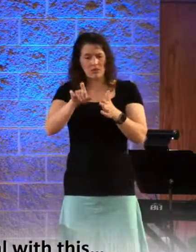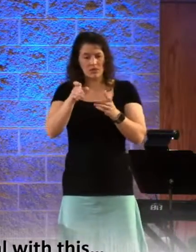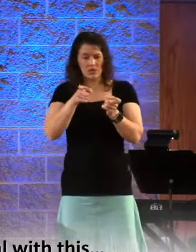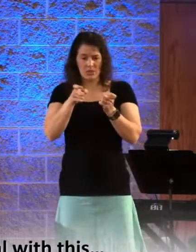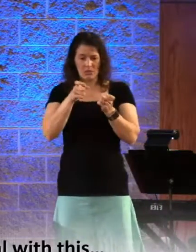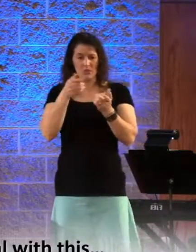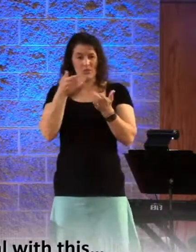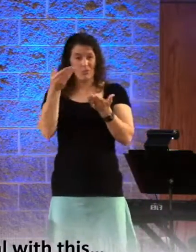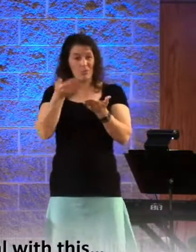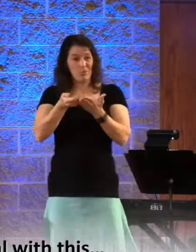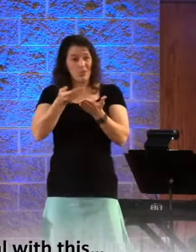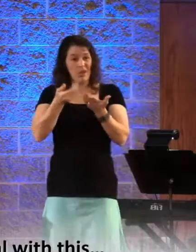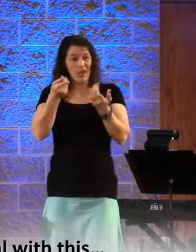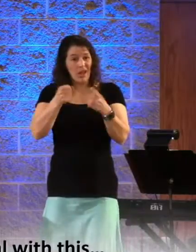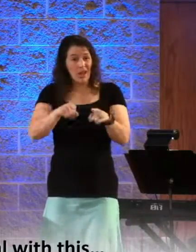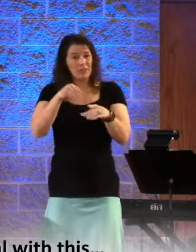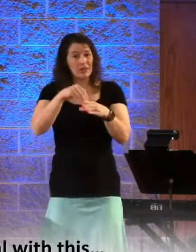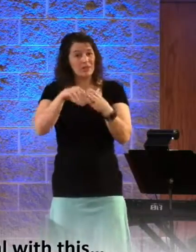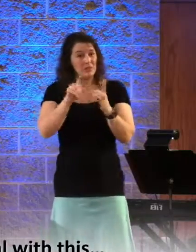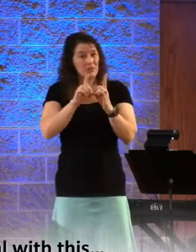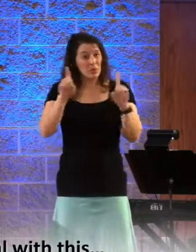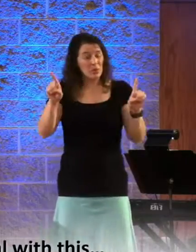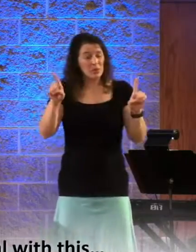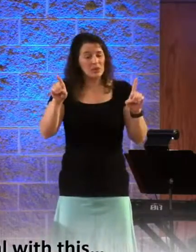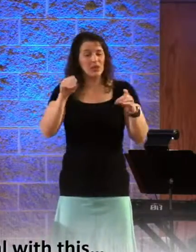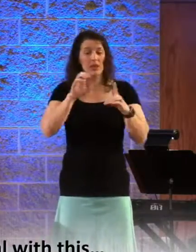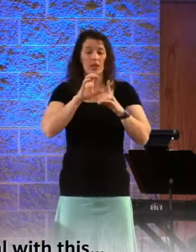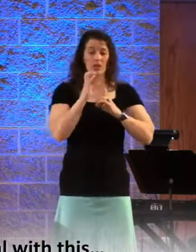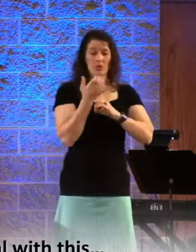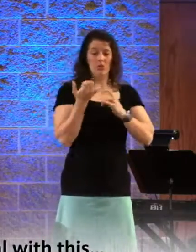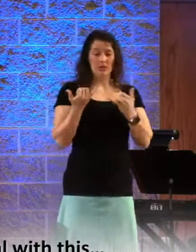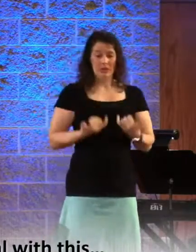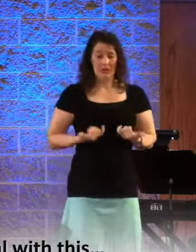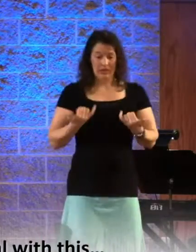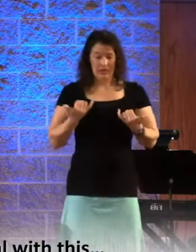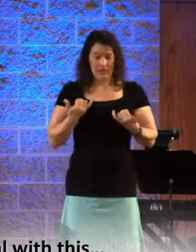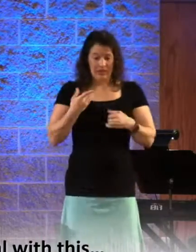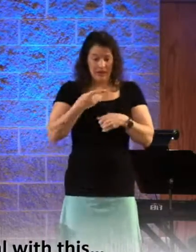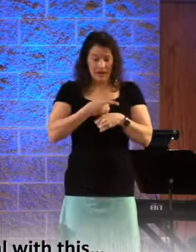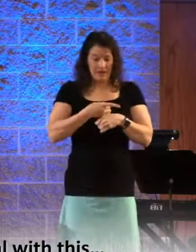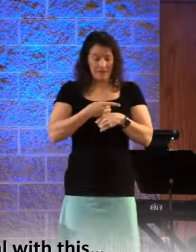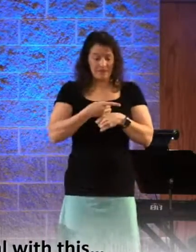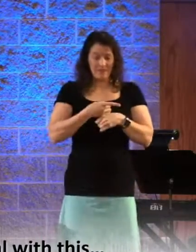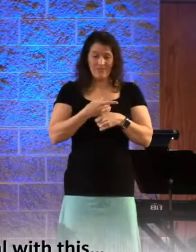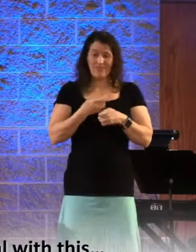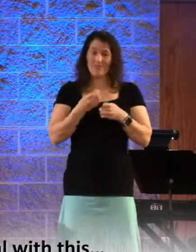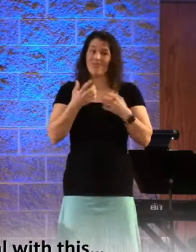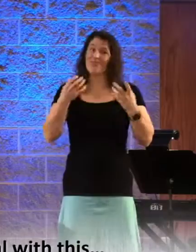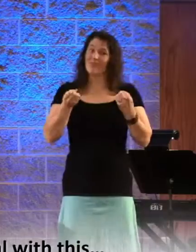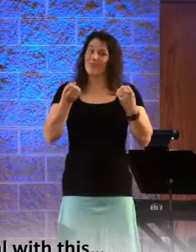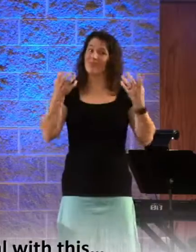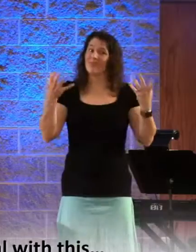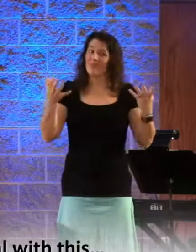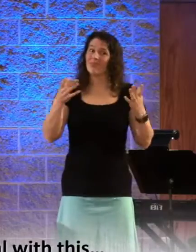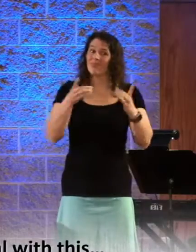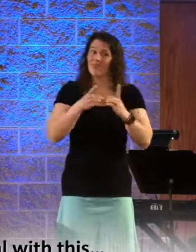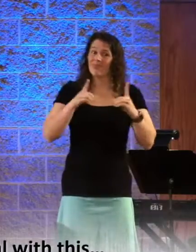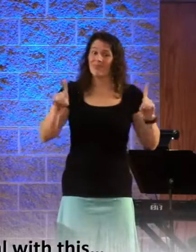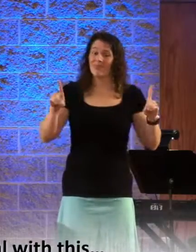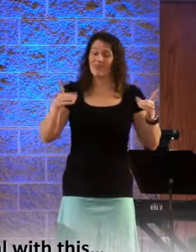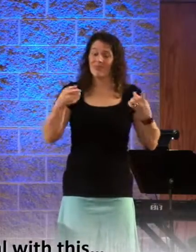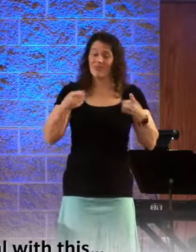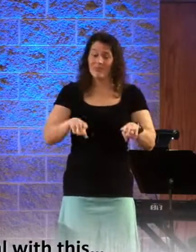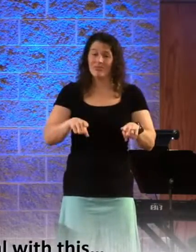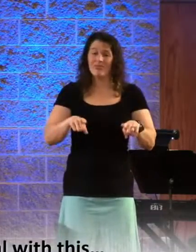divorce. In the culture in which we live today, we have to deal with the prevalence of divorce and be able to affirm God's